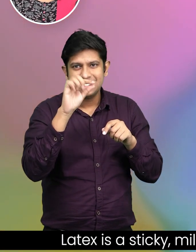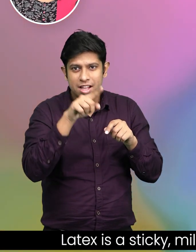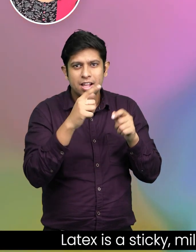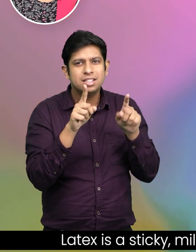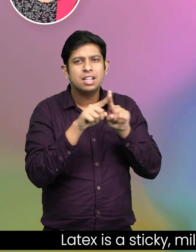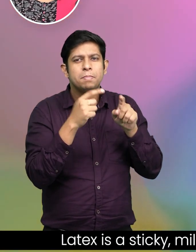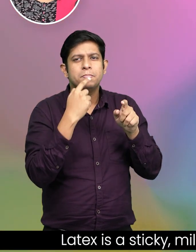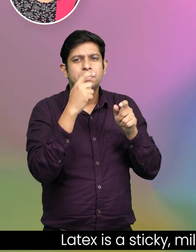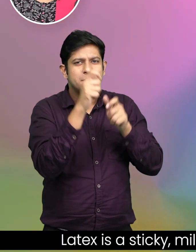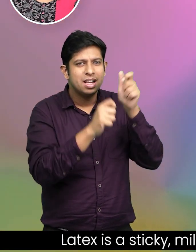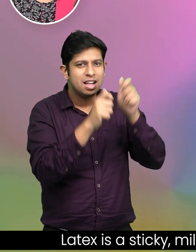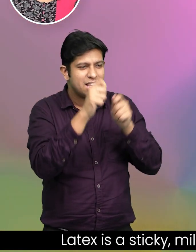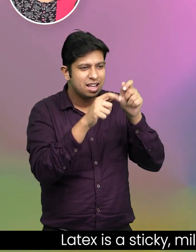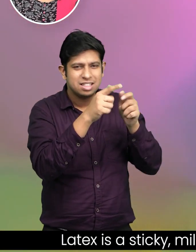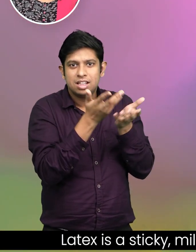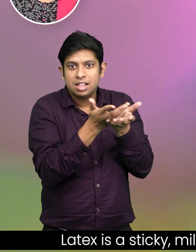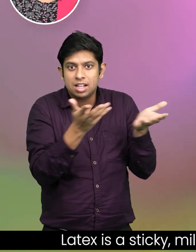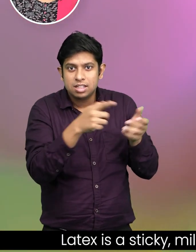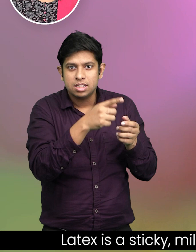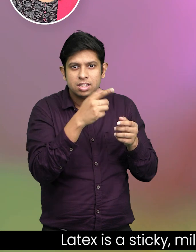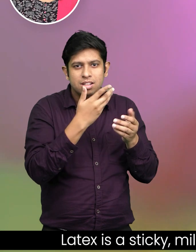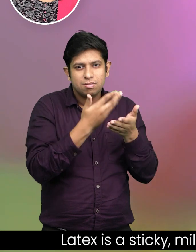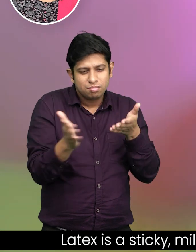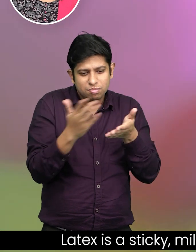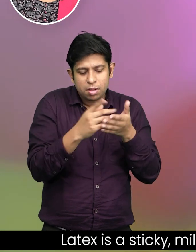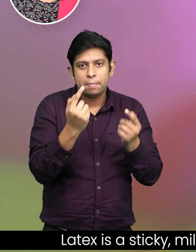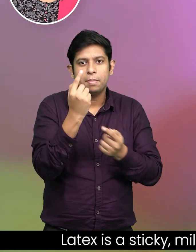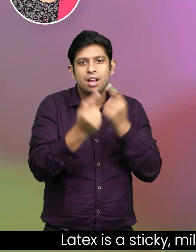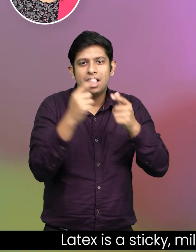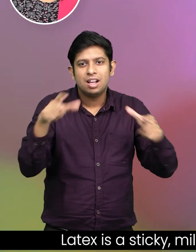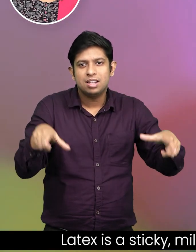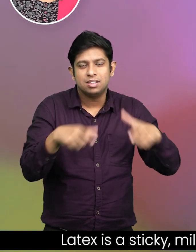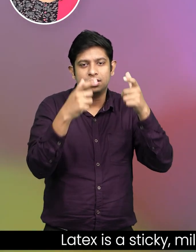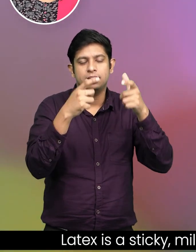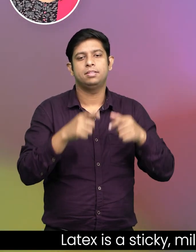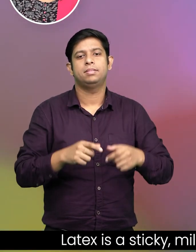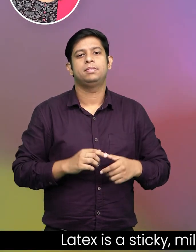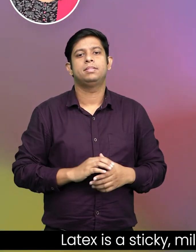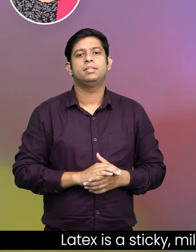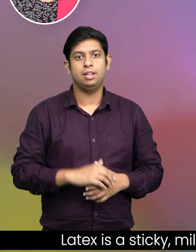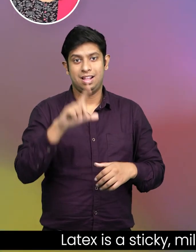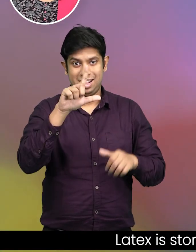a sticky, milky white substance secreted by plants.